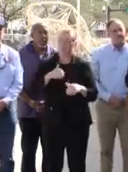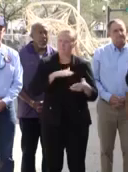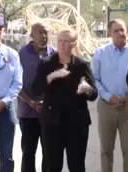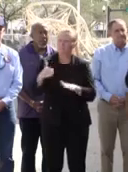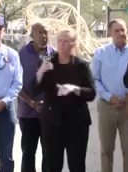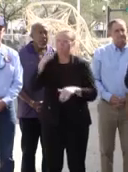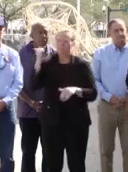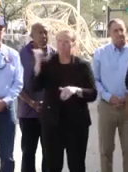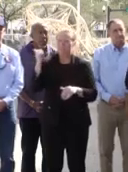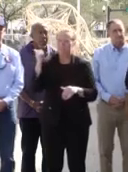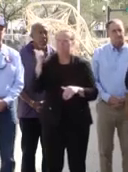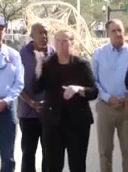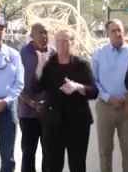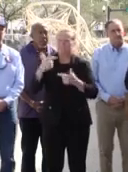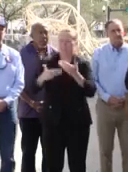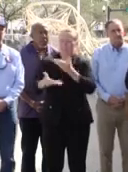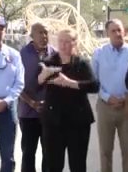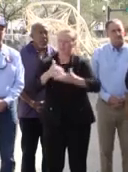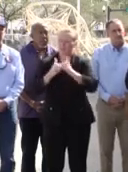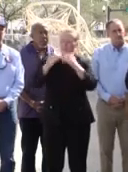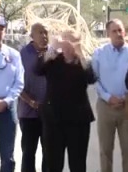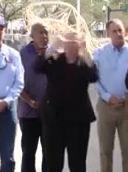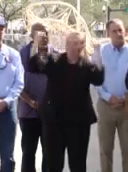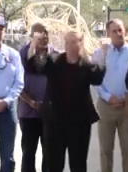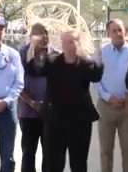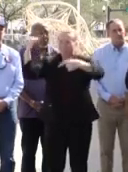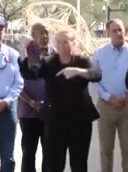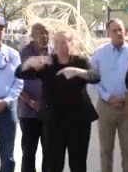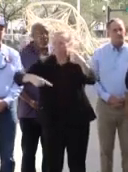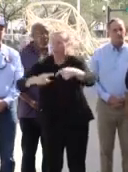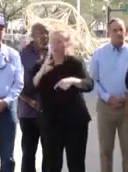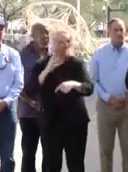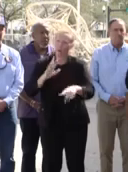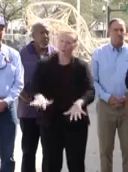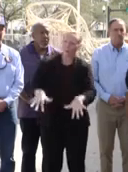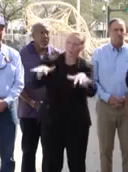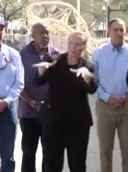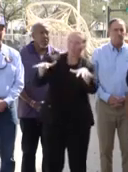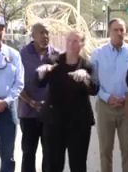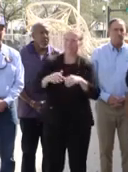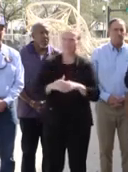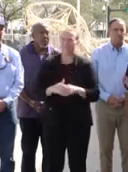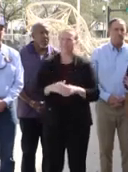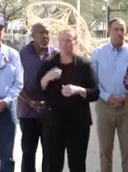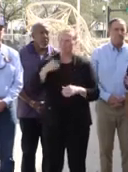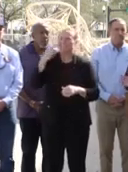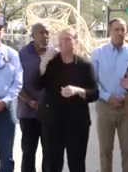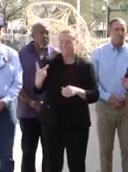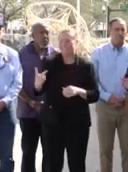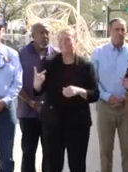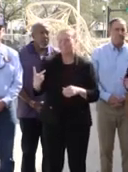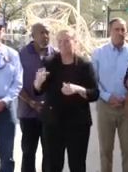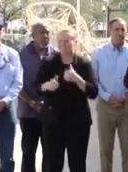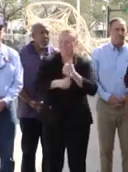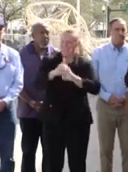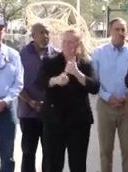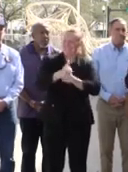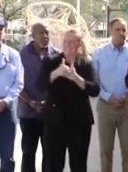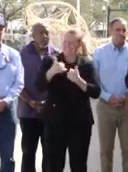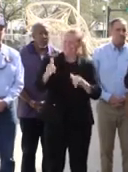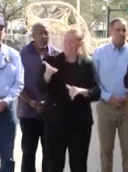of interaction with downed power lines and water. We are seeing hazards that are still there.